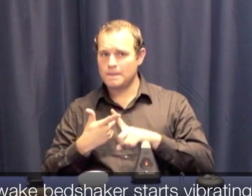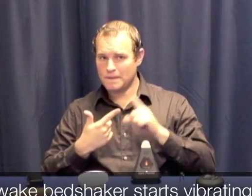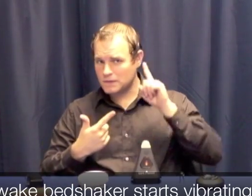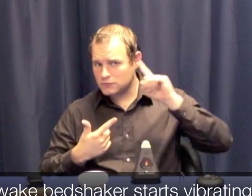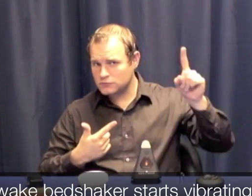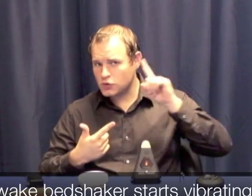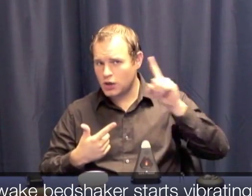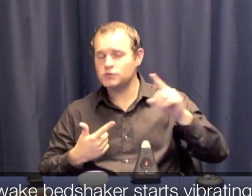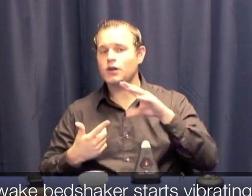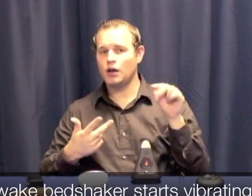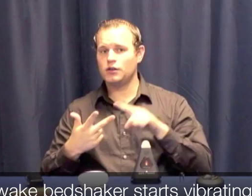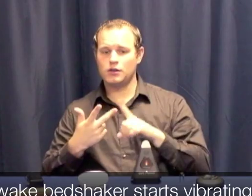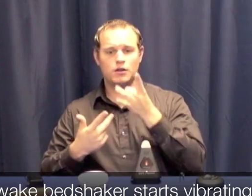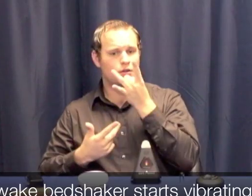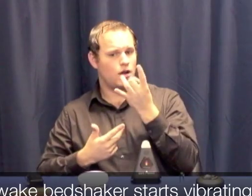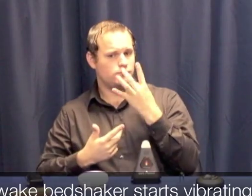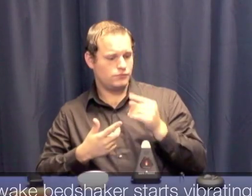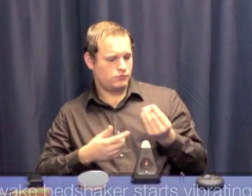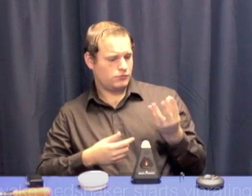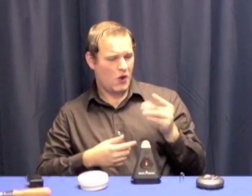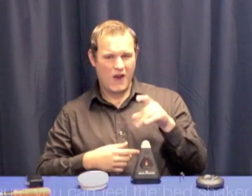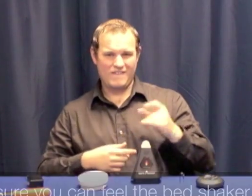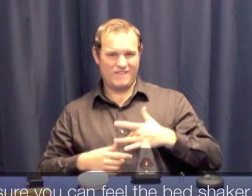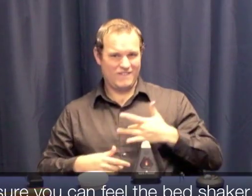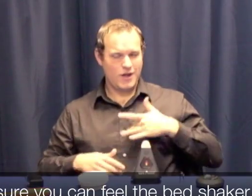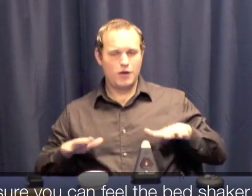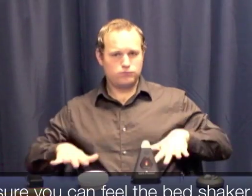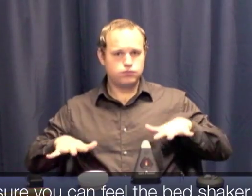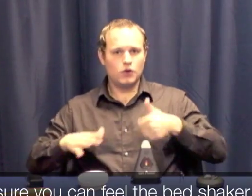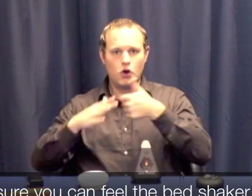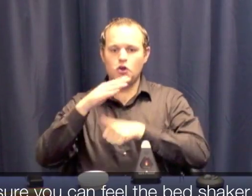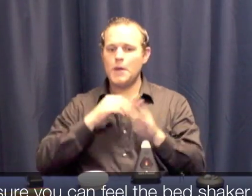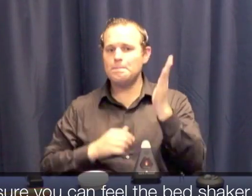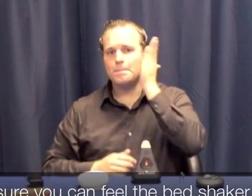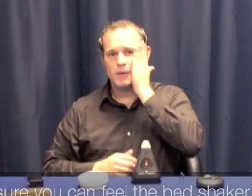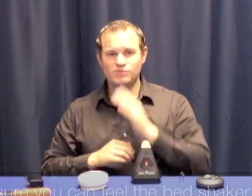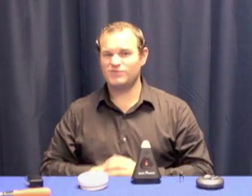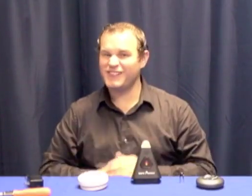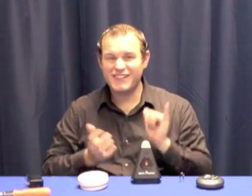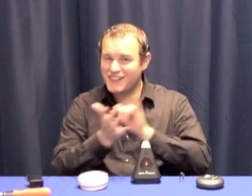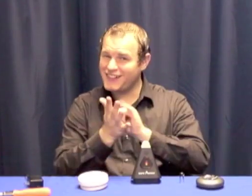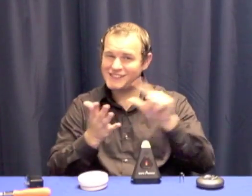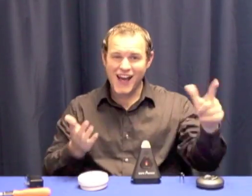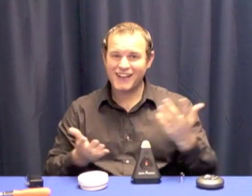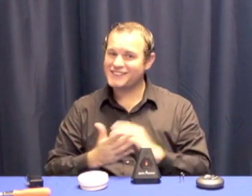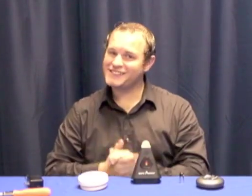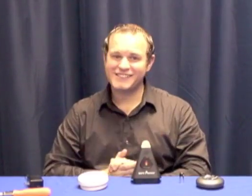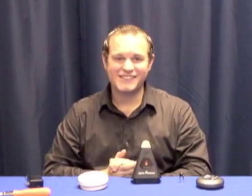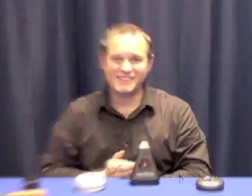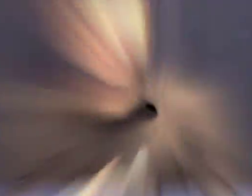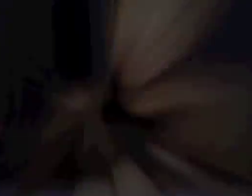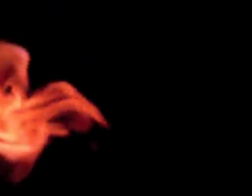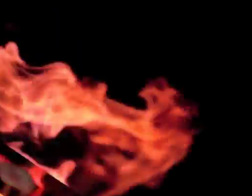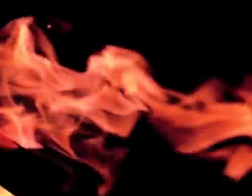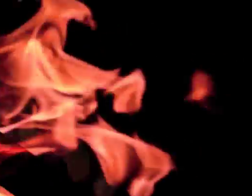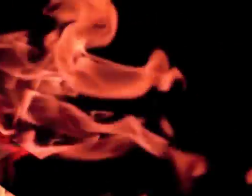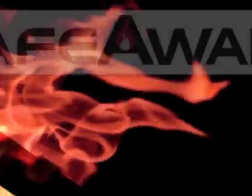activates, and the lights start flashing. Make sure each of these alarms is working and that you can feel the bed shaker vibrating under your